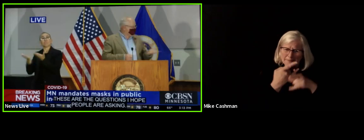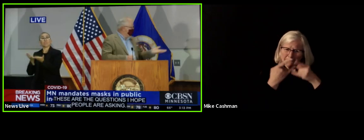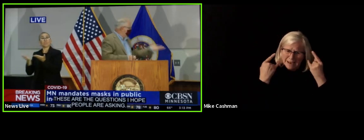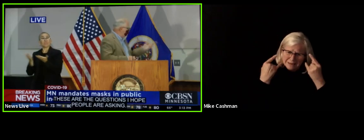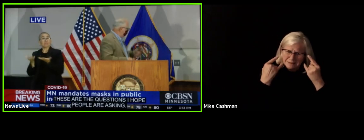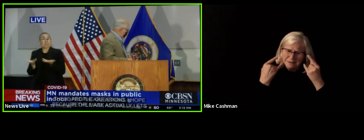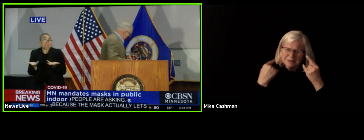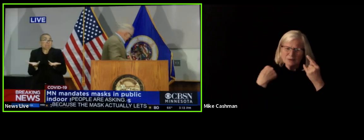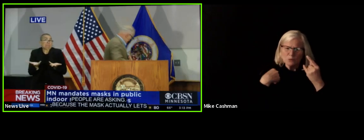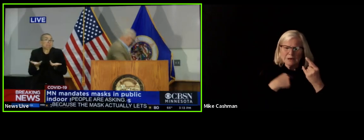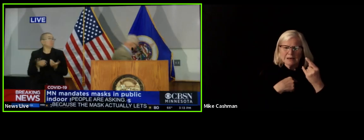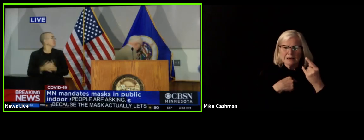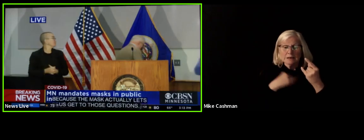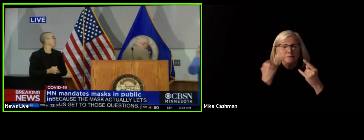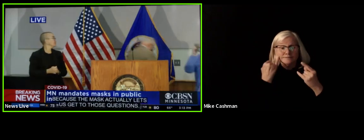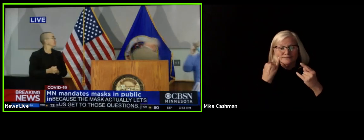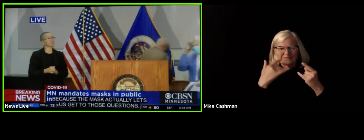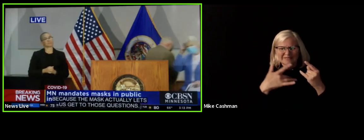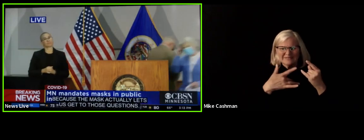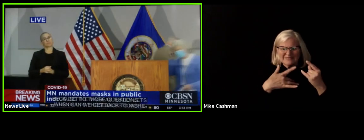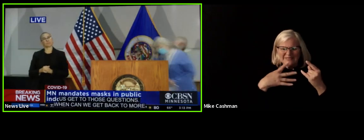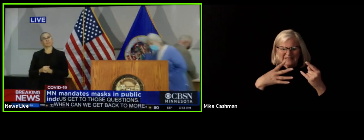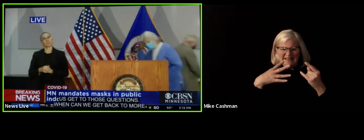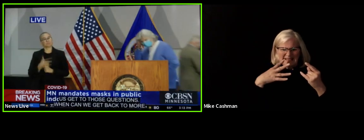And so, Dan, if you got it.